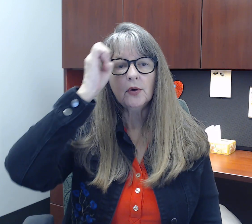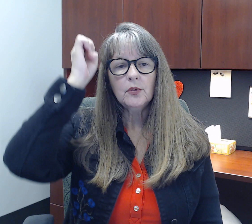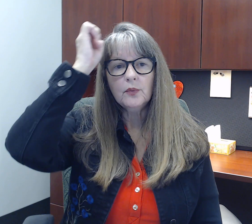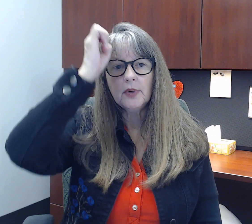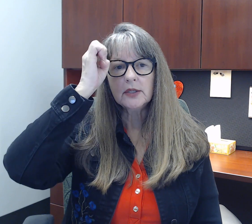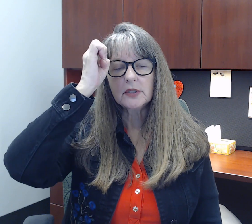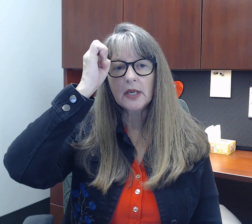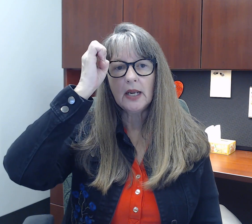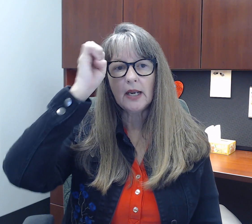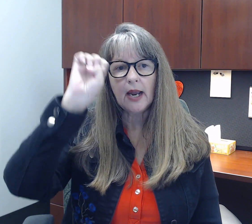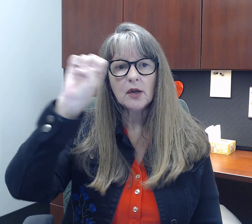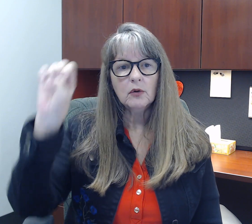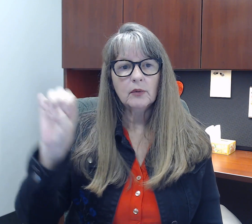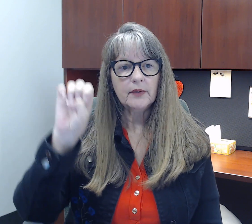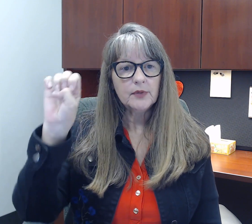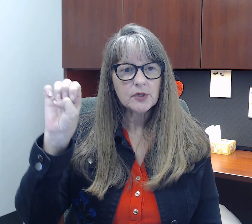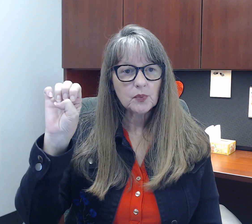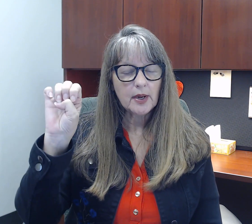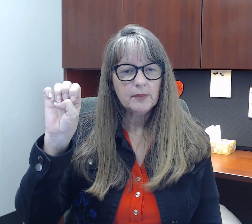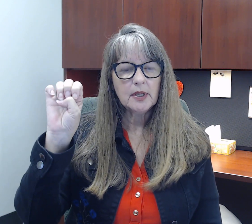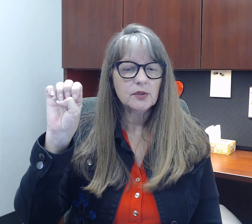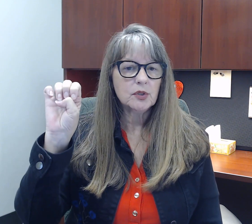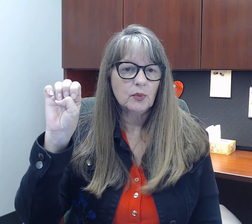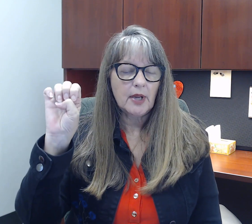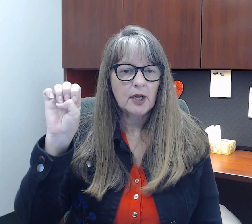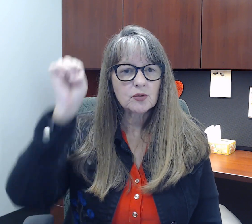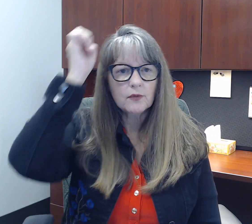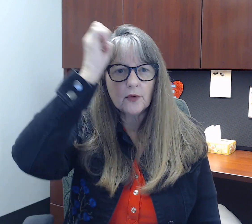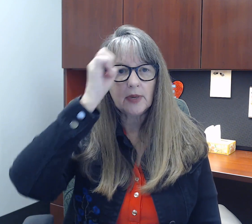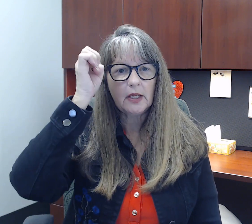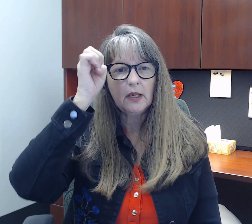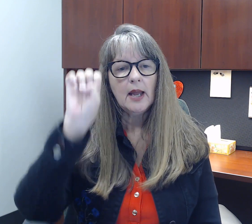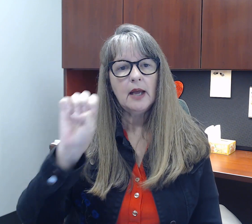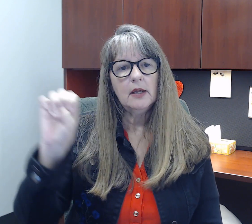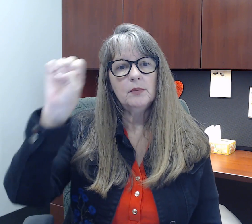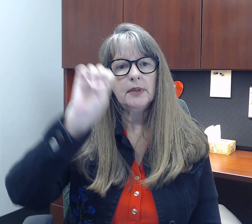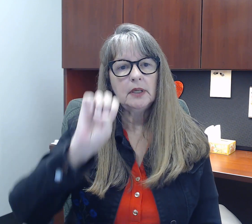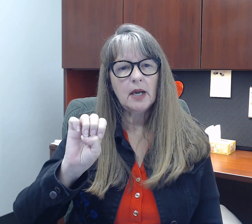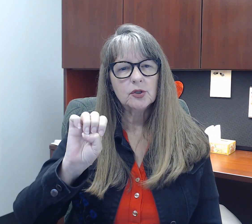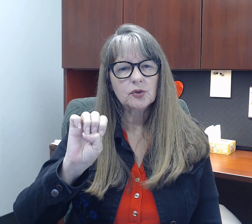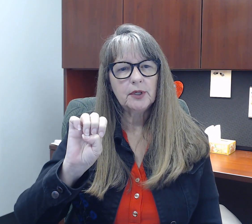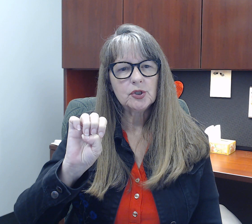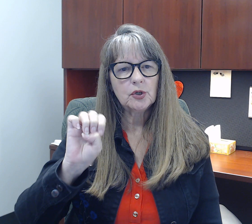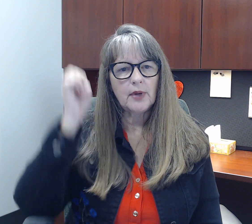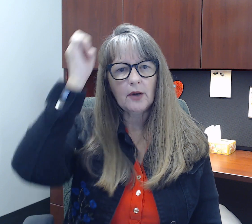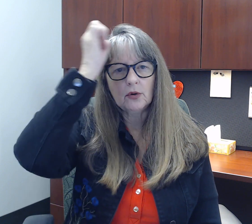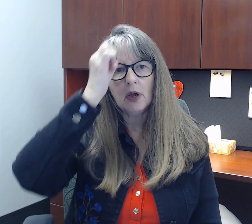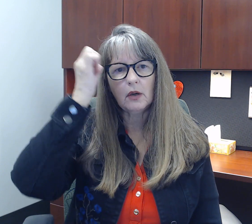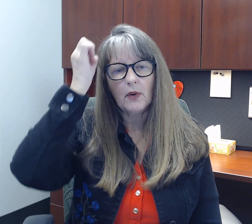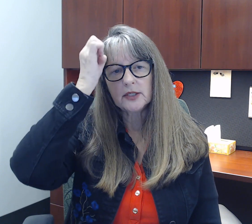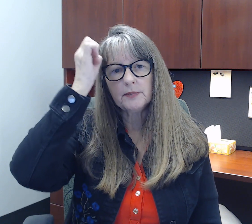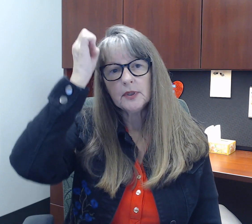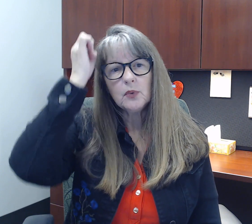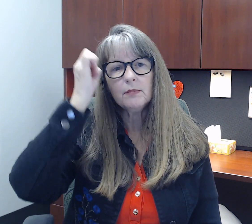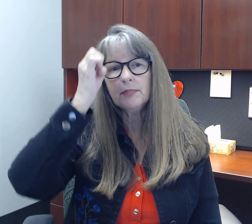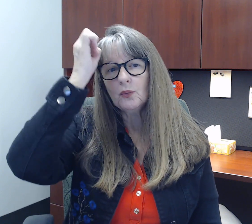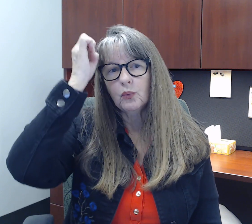So and I go around this way because it's more natural for me. It would be kind of strange to go counterclockwise, but it wouldn't be